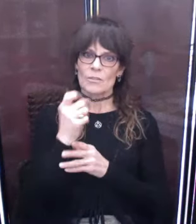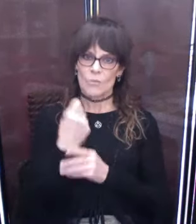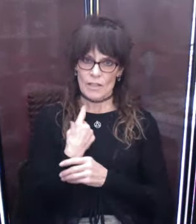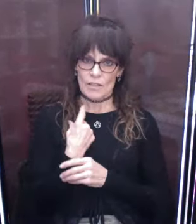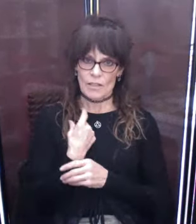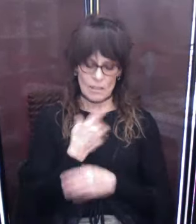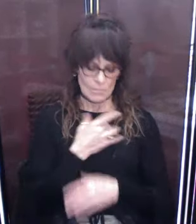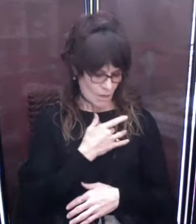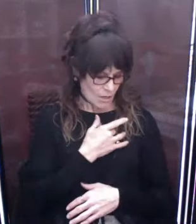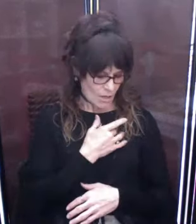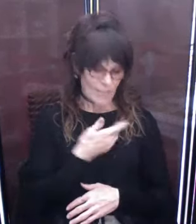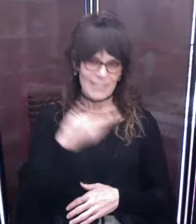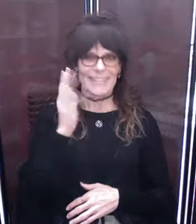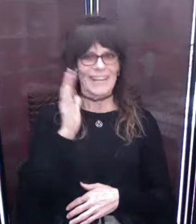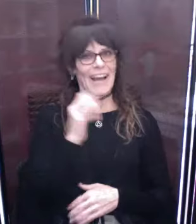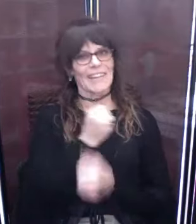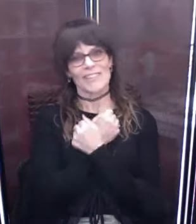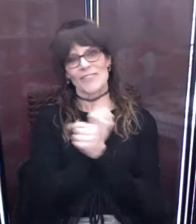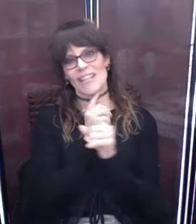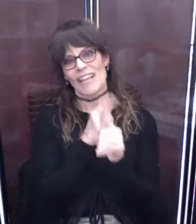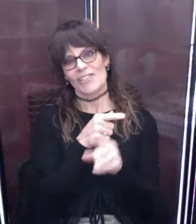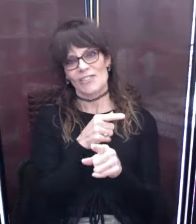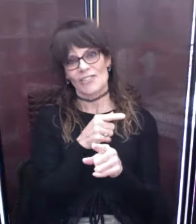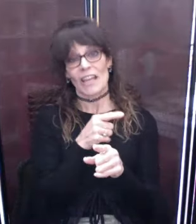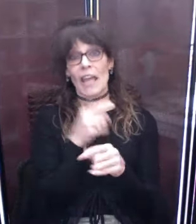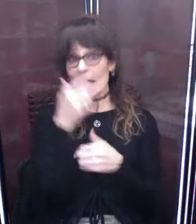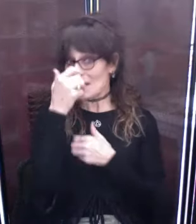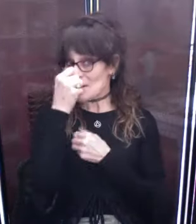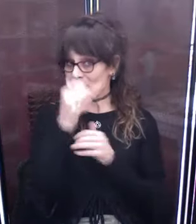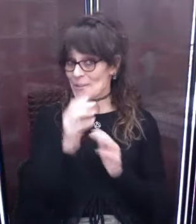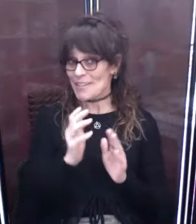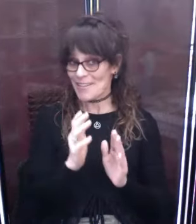loves to answer those. And he answers them in some interesting ways. He put me on a